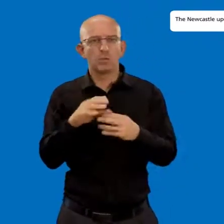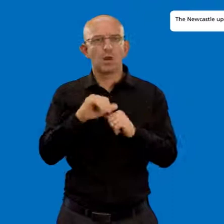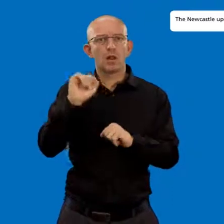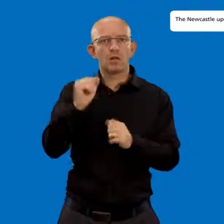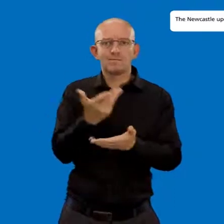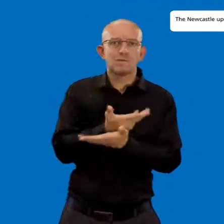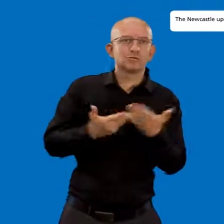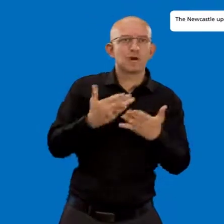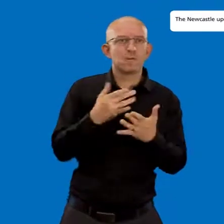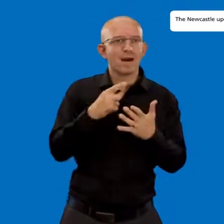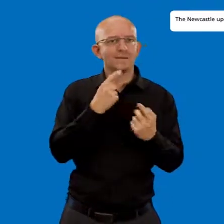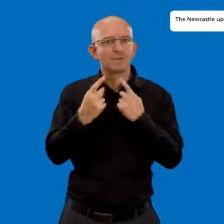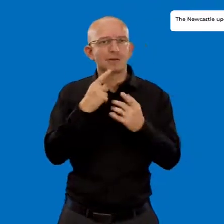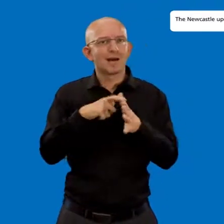Act 2000.